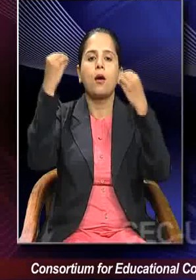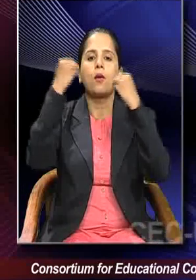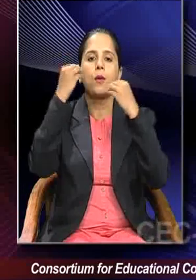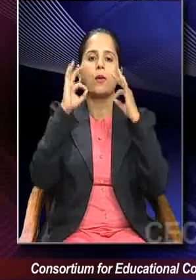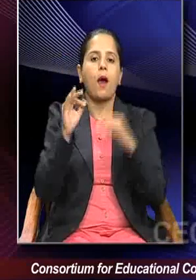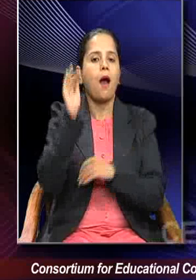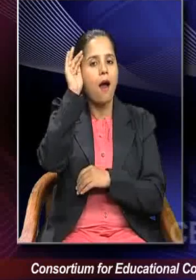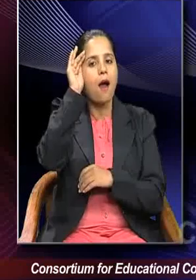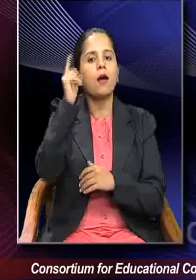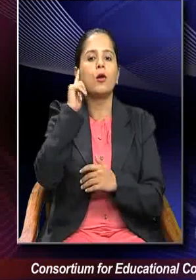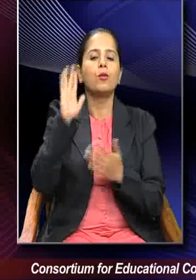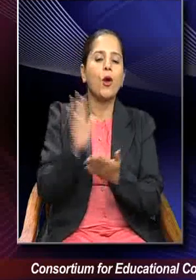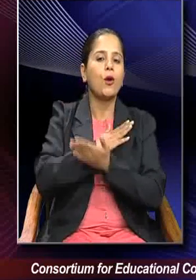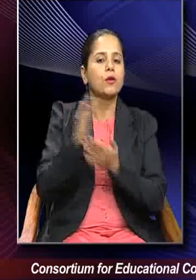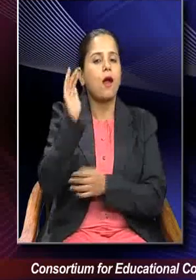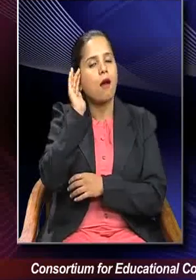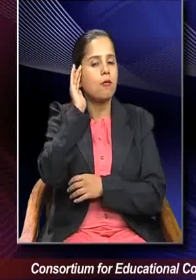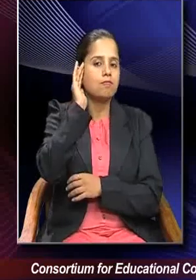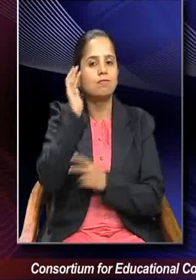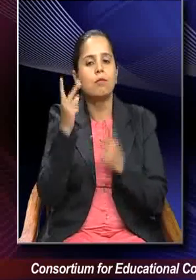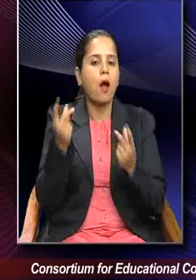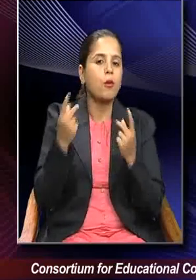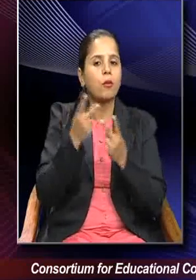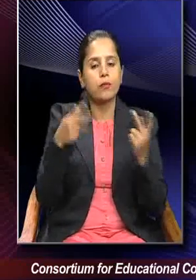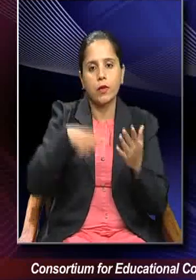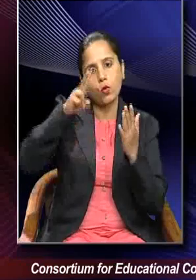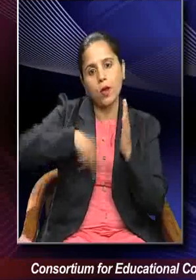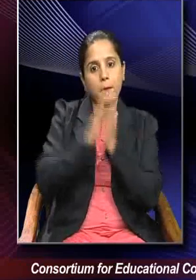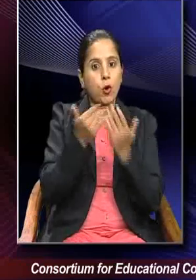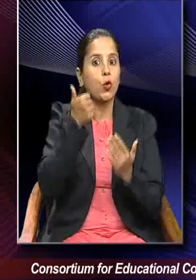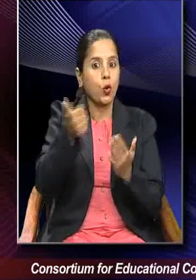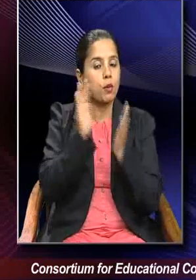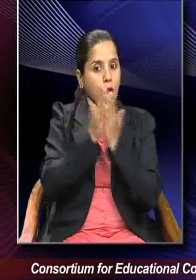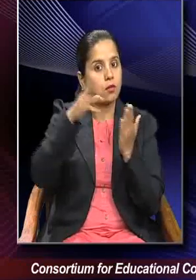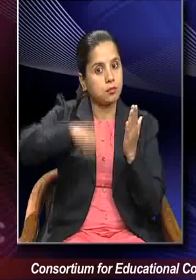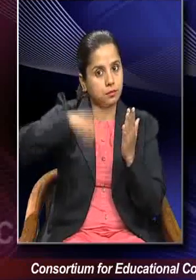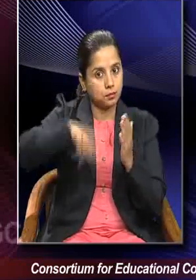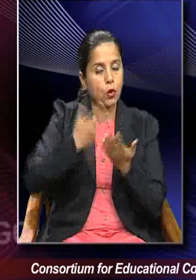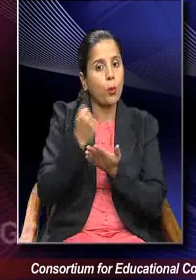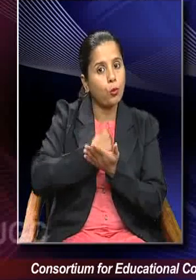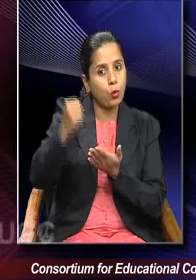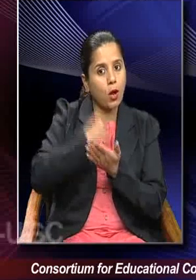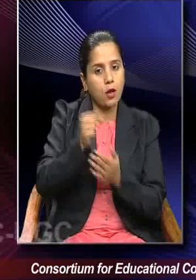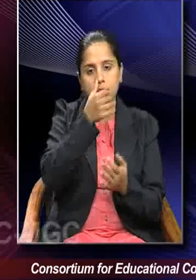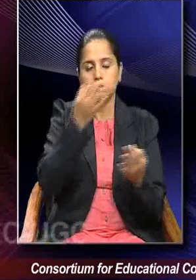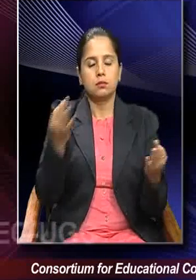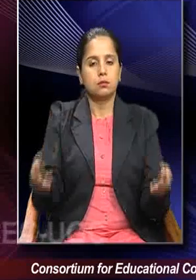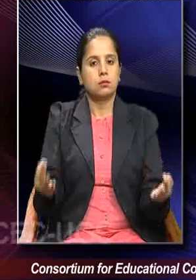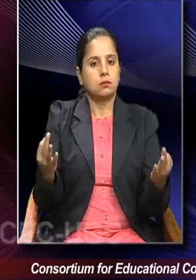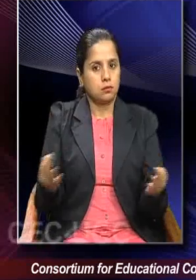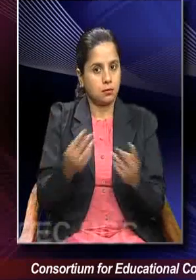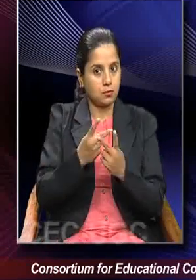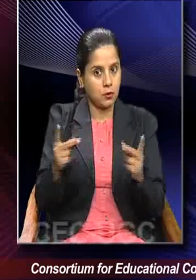to relaxation music, reading a good book, or practicing yoga